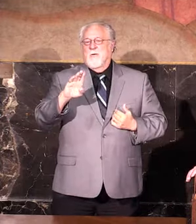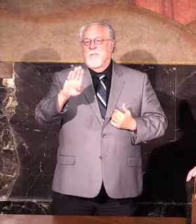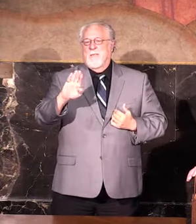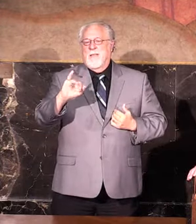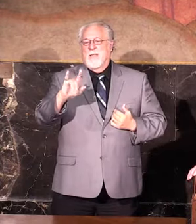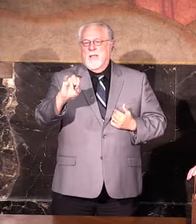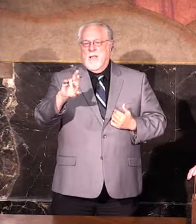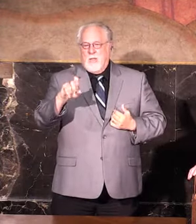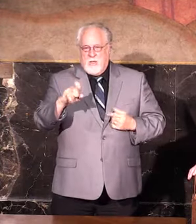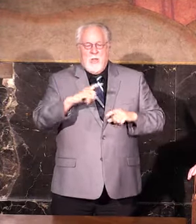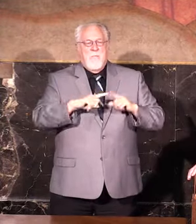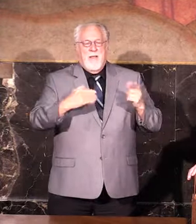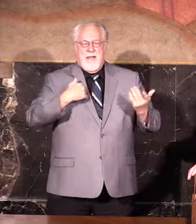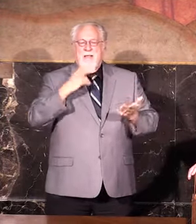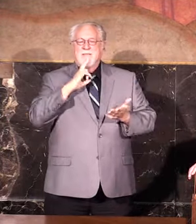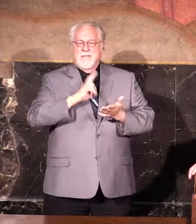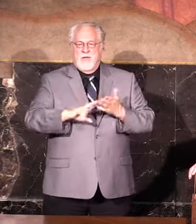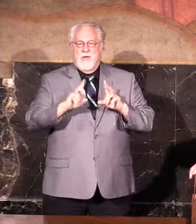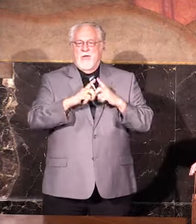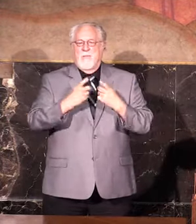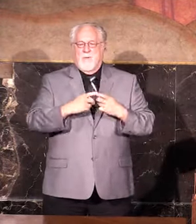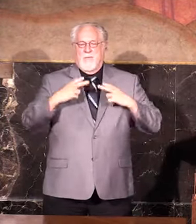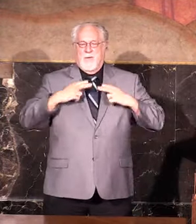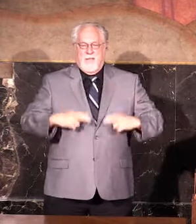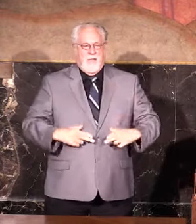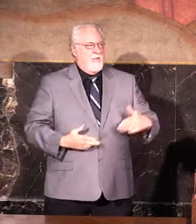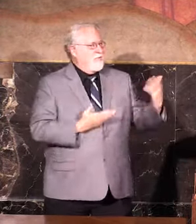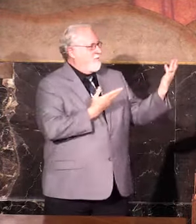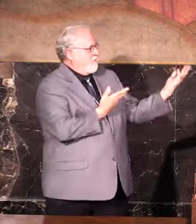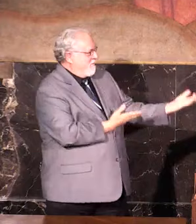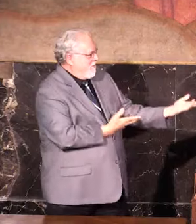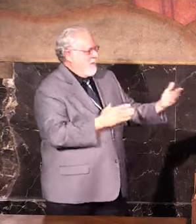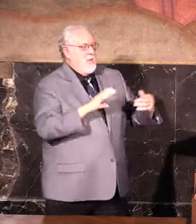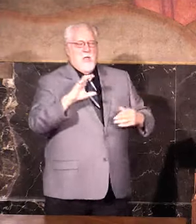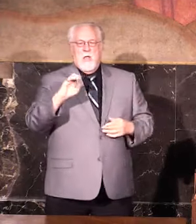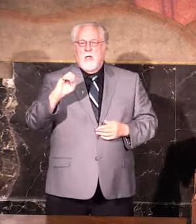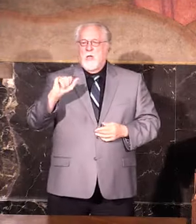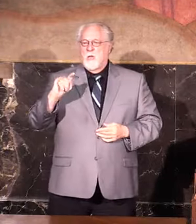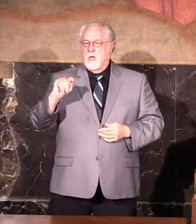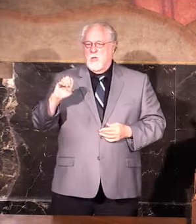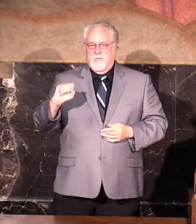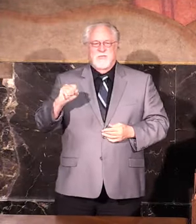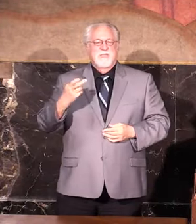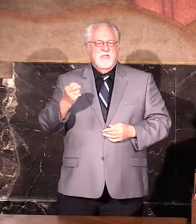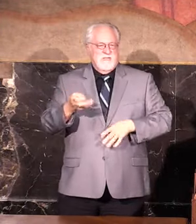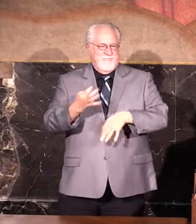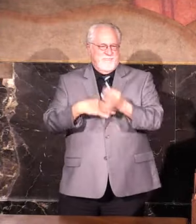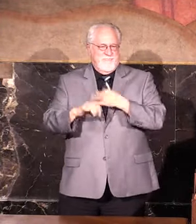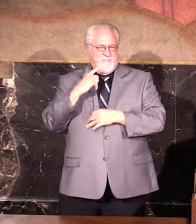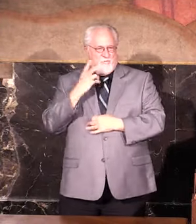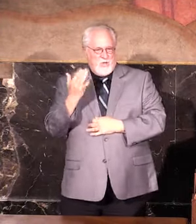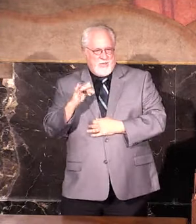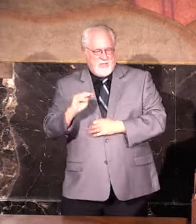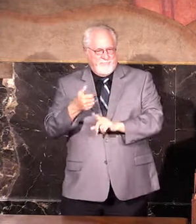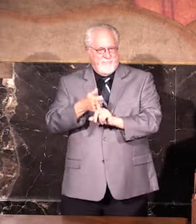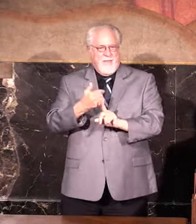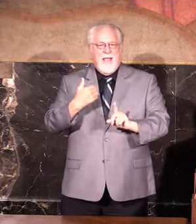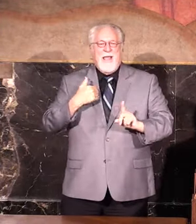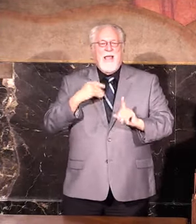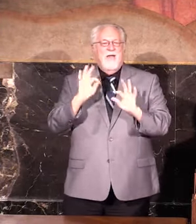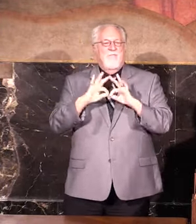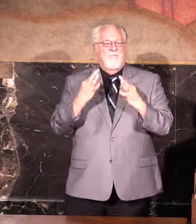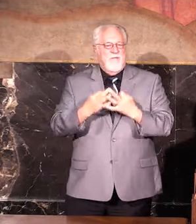Phillips, the Secretary of the Department of Health. She's here pinch hitting for him today. He had a